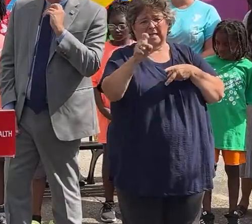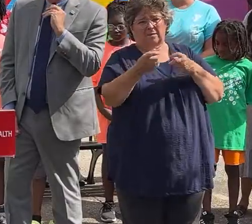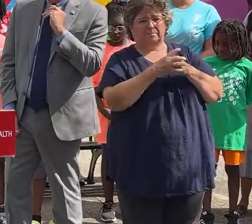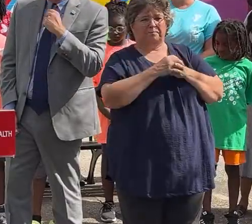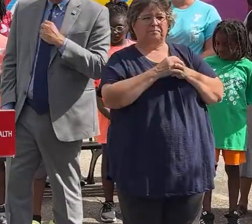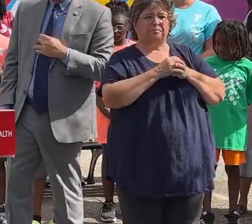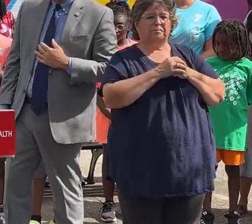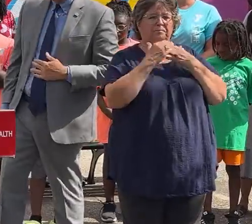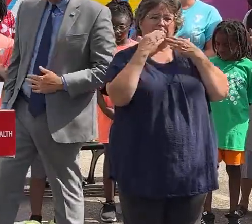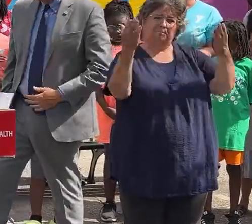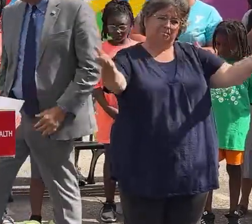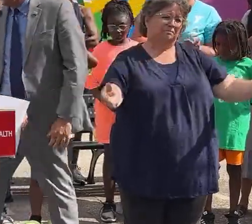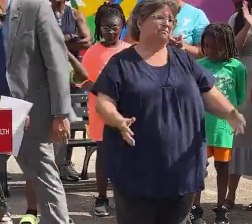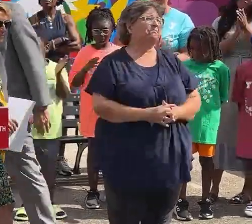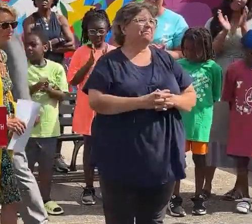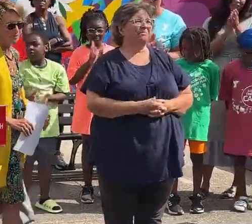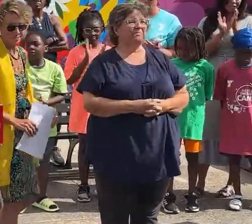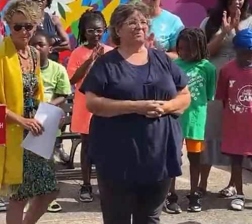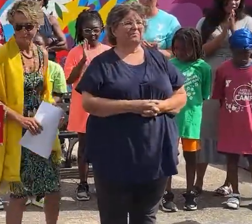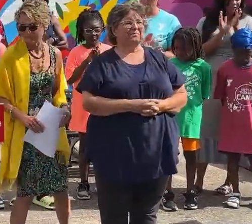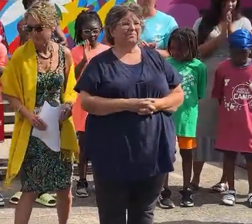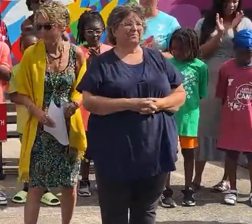of. Thanks.